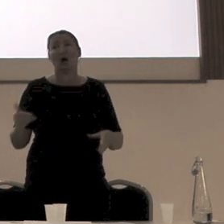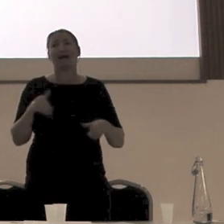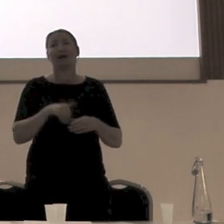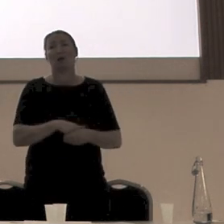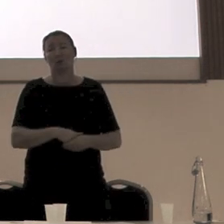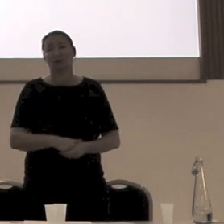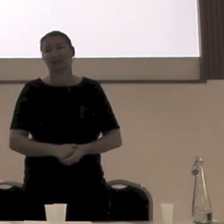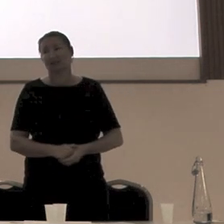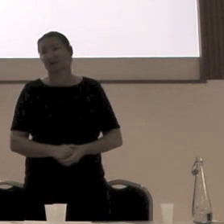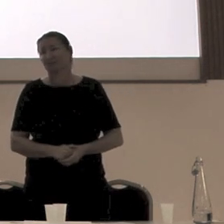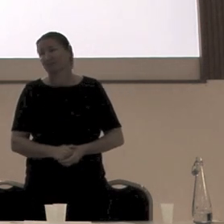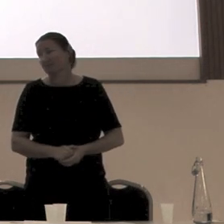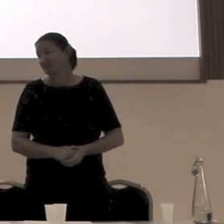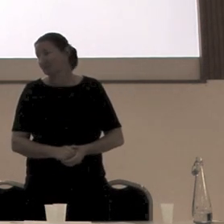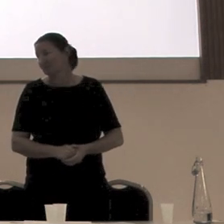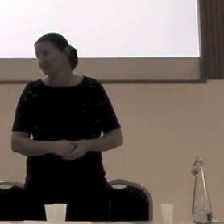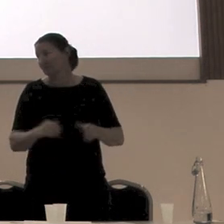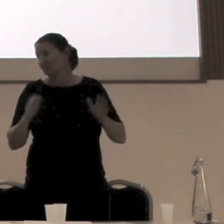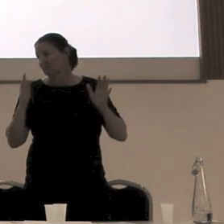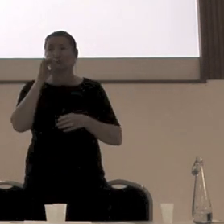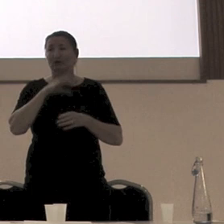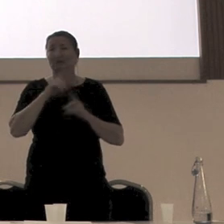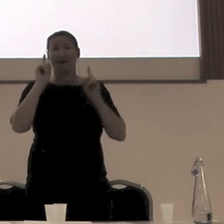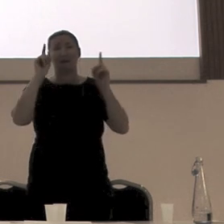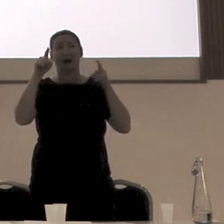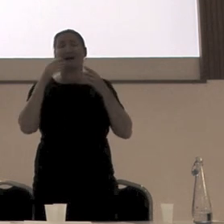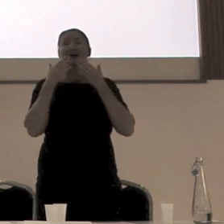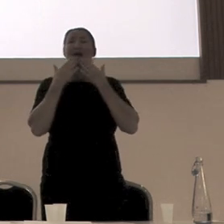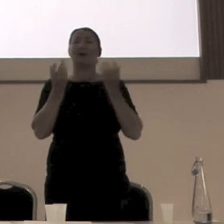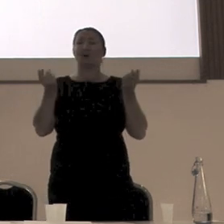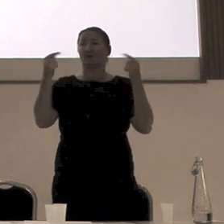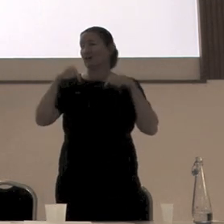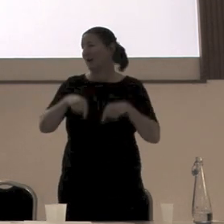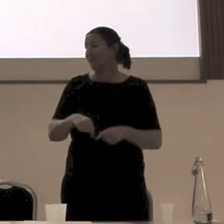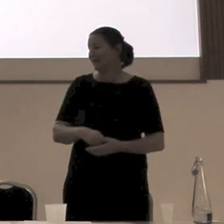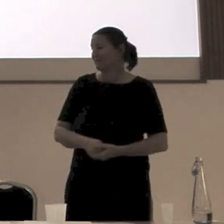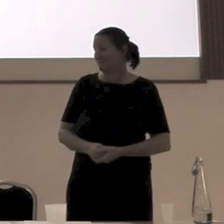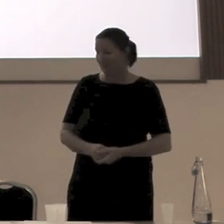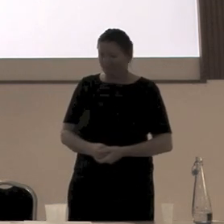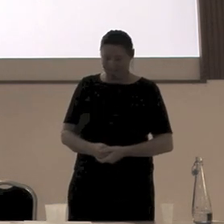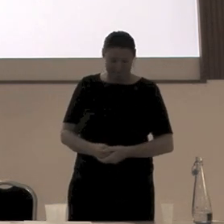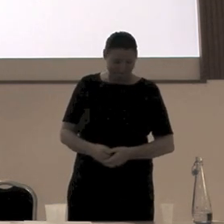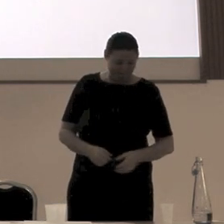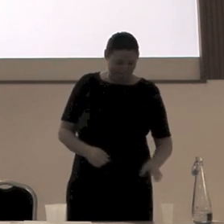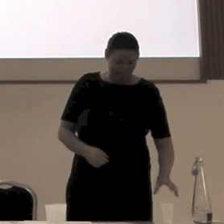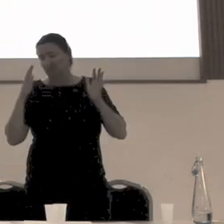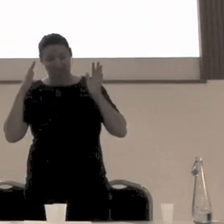part of the community. Thank you very much. Thank you very much for coming.